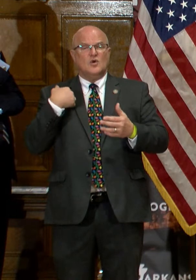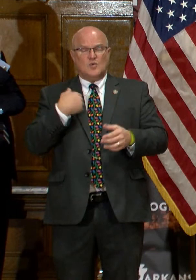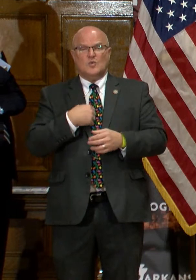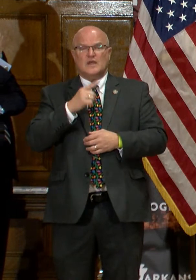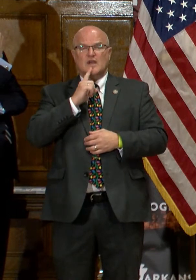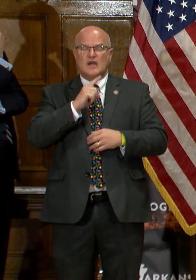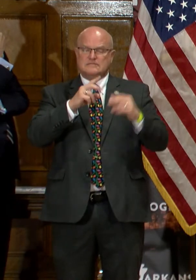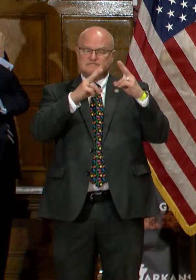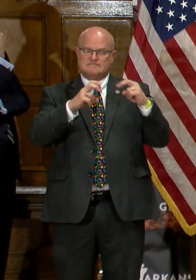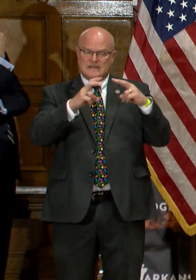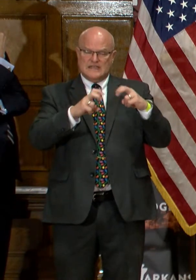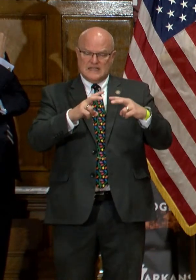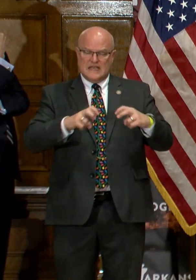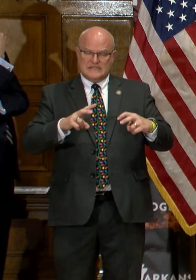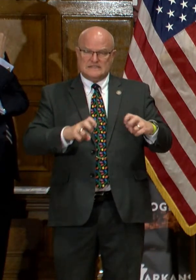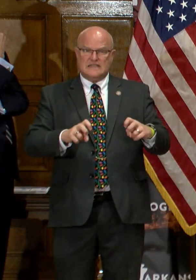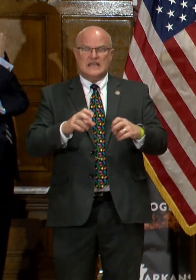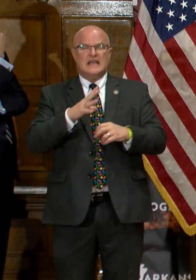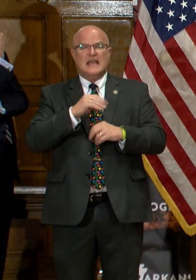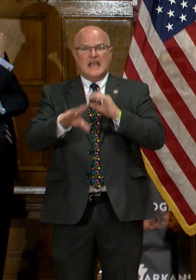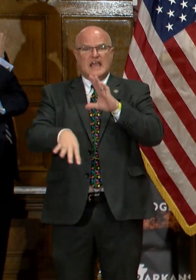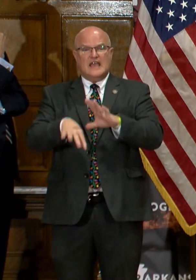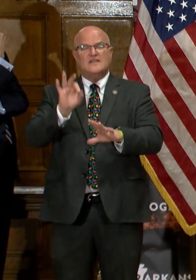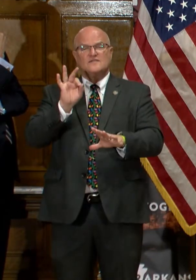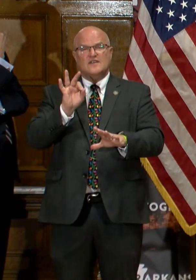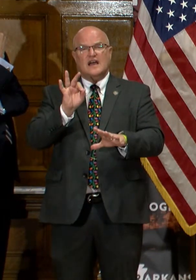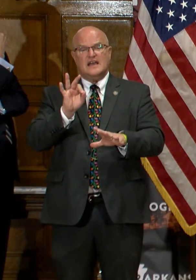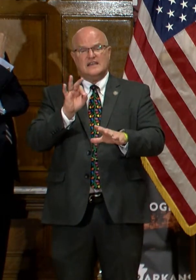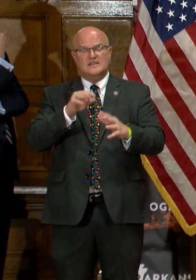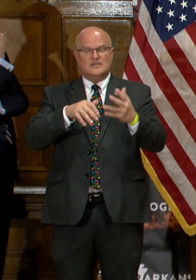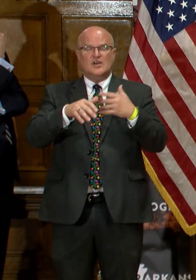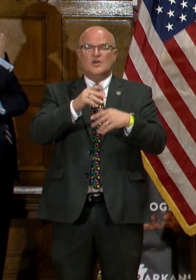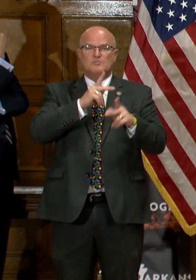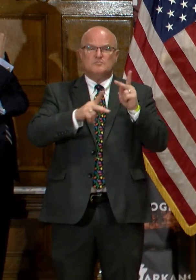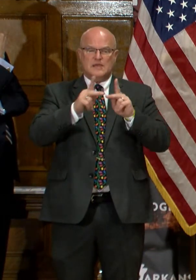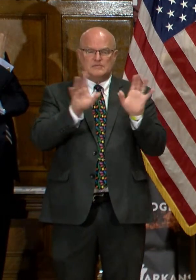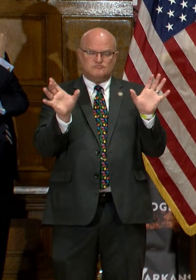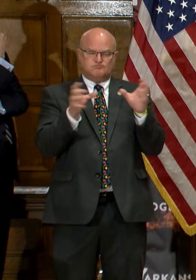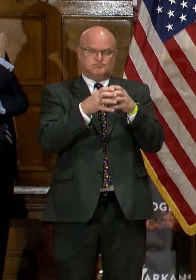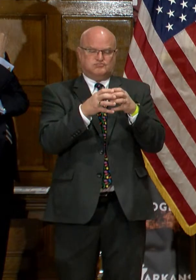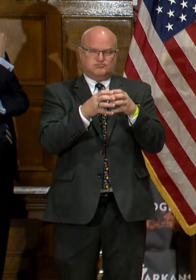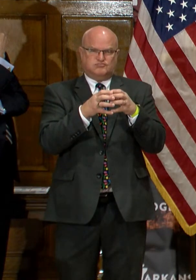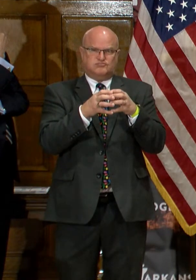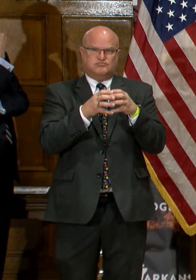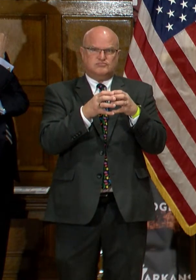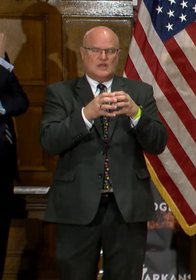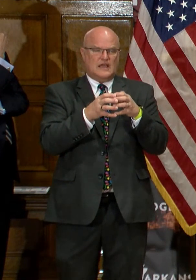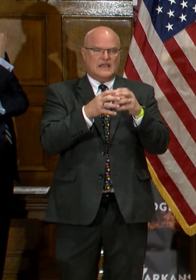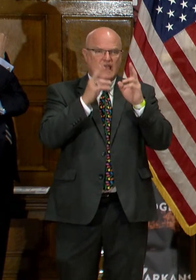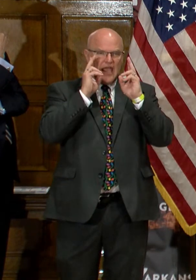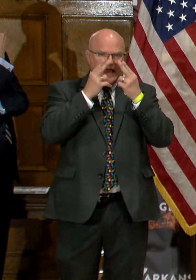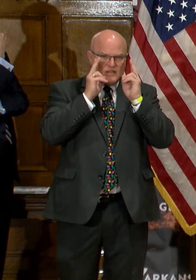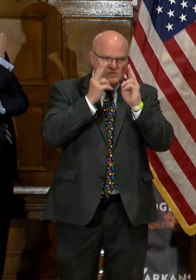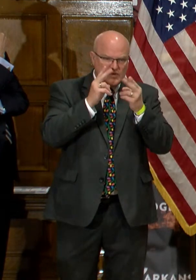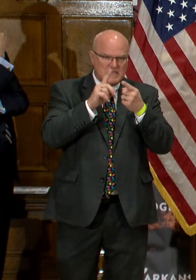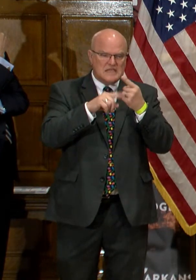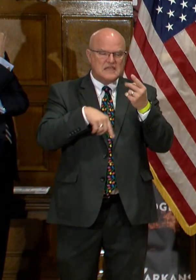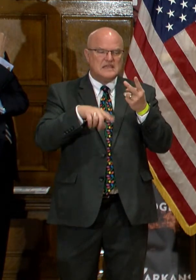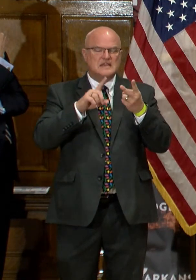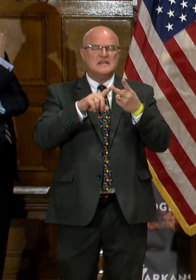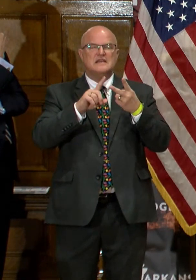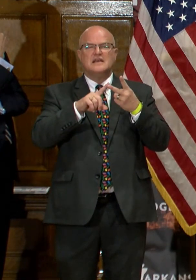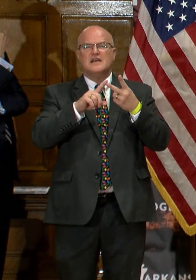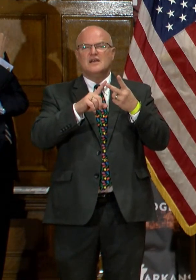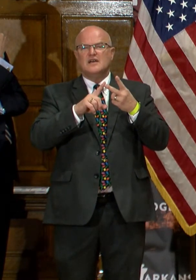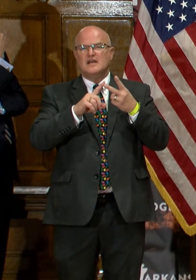are analyzing that, and we are finding you know, social clusters that related to Halloween. We'll be looking into social